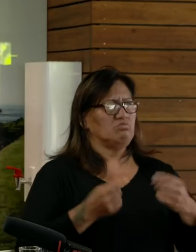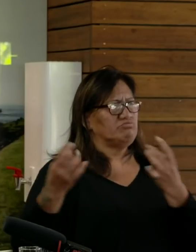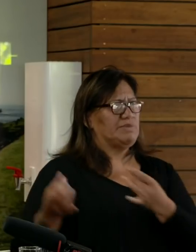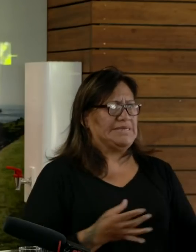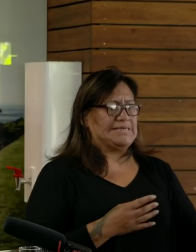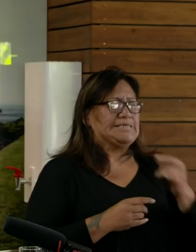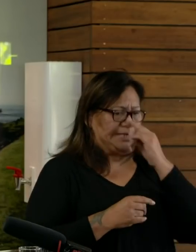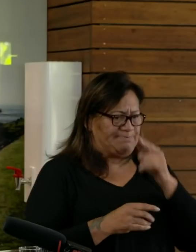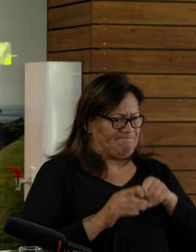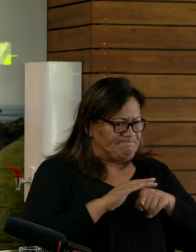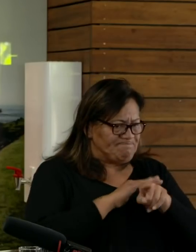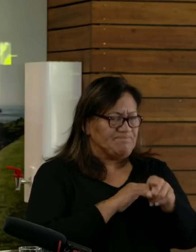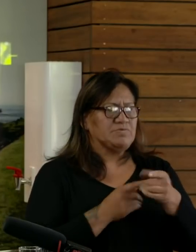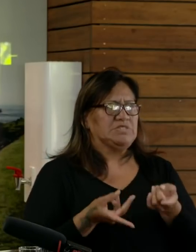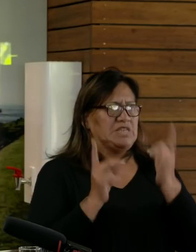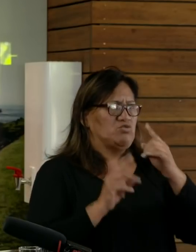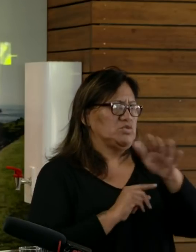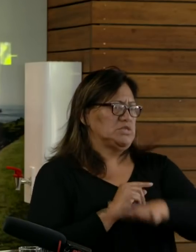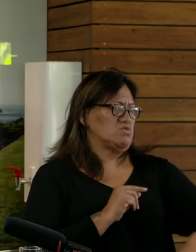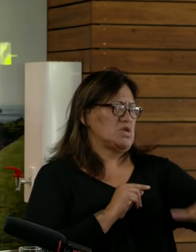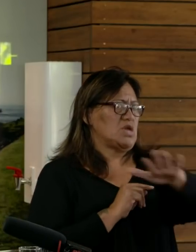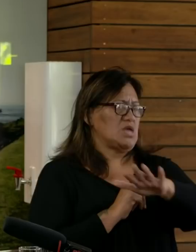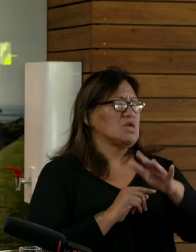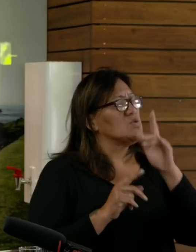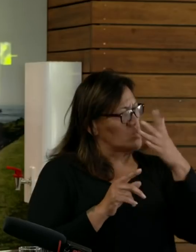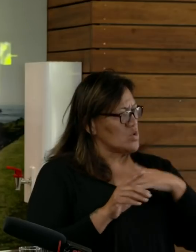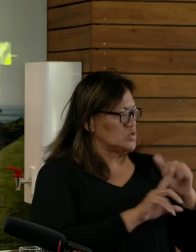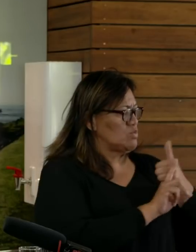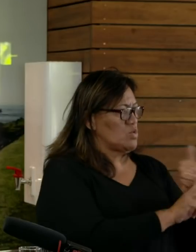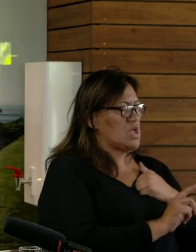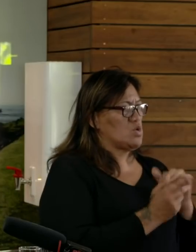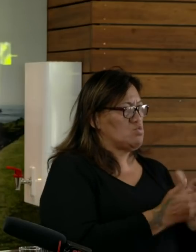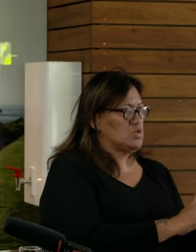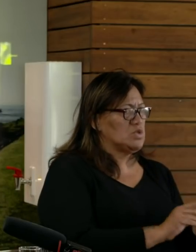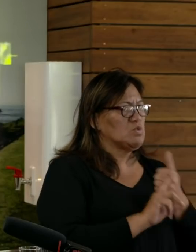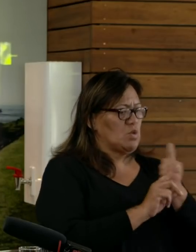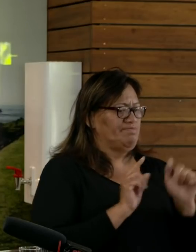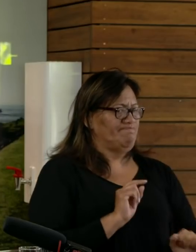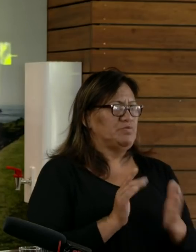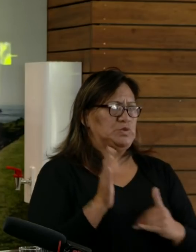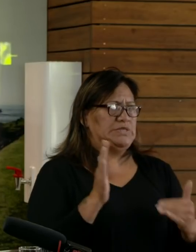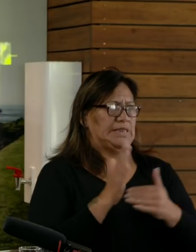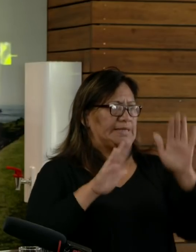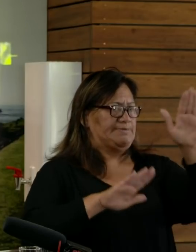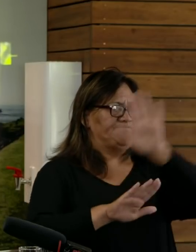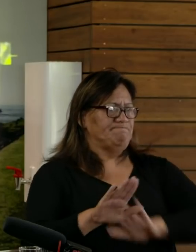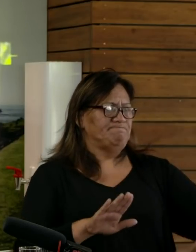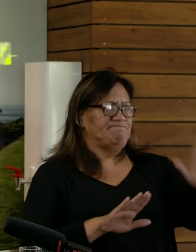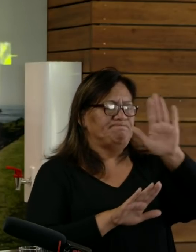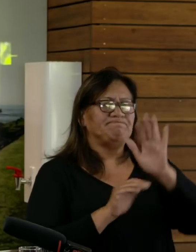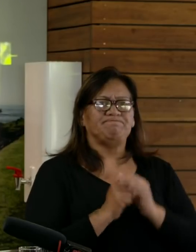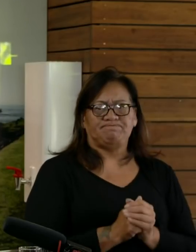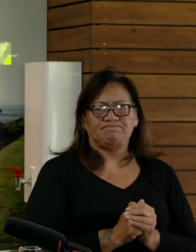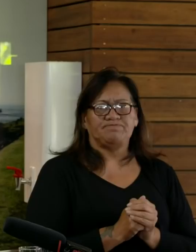to go into dangerous places in support of their community and our nation. And this has